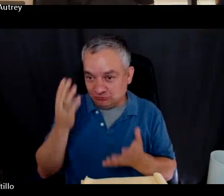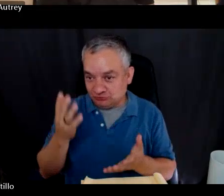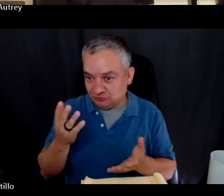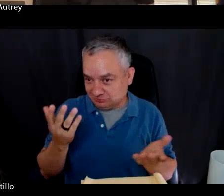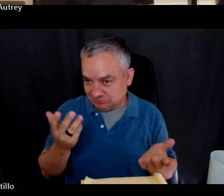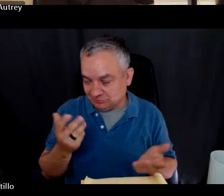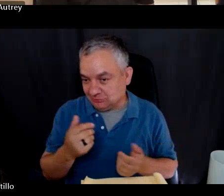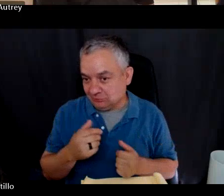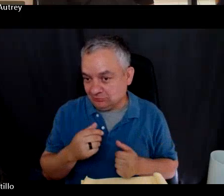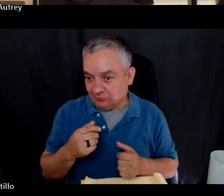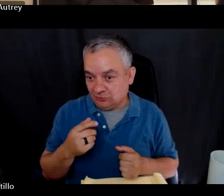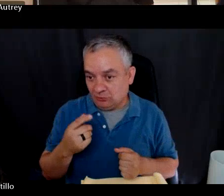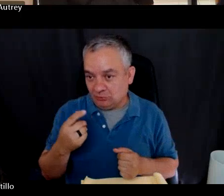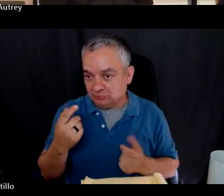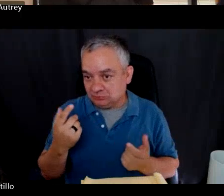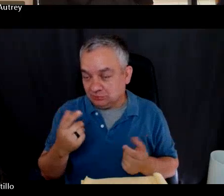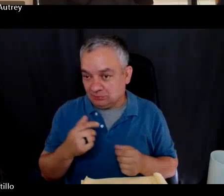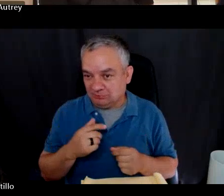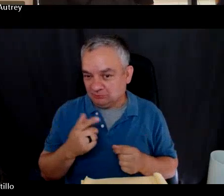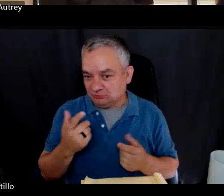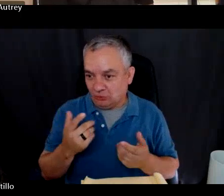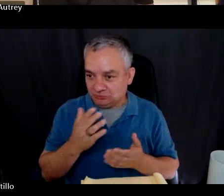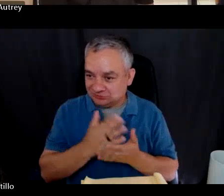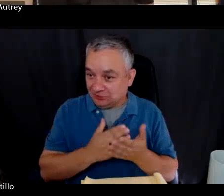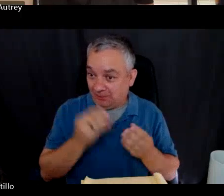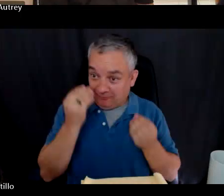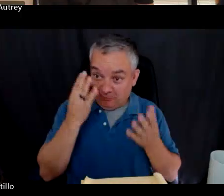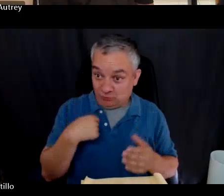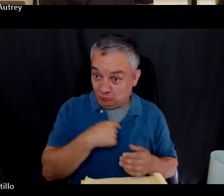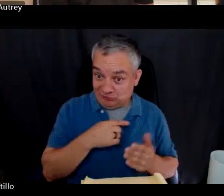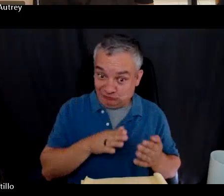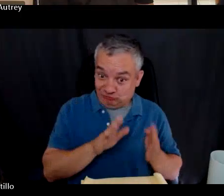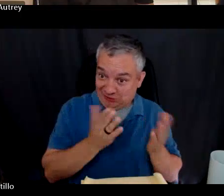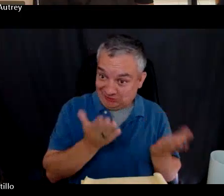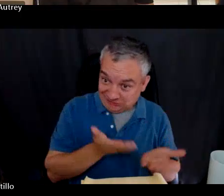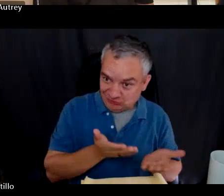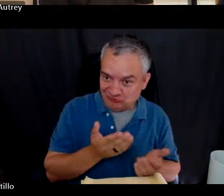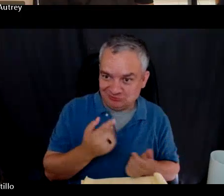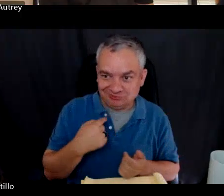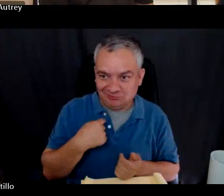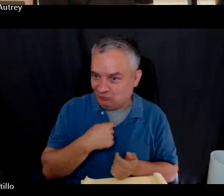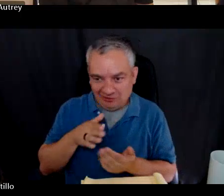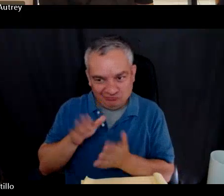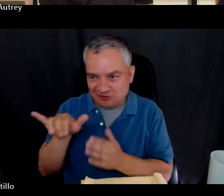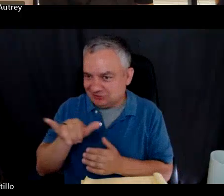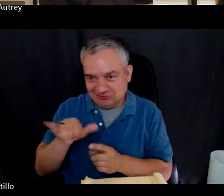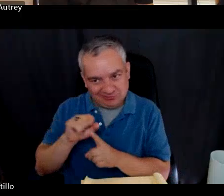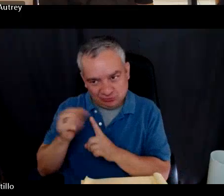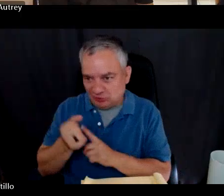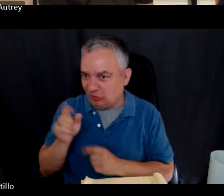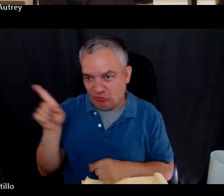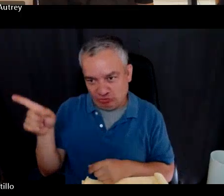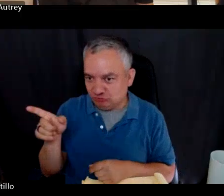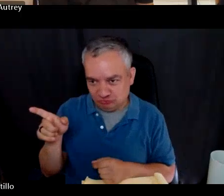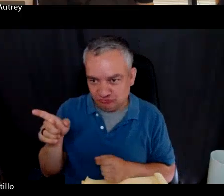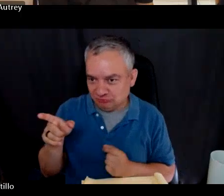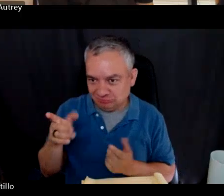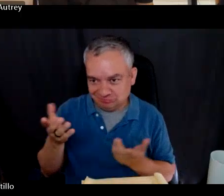kind of facilitating a little bit of information here. But some of the information that, we're